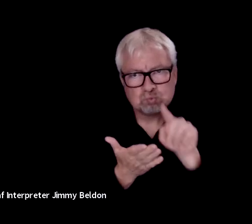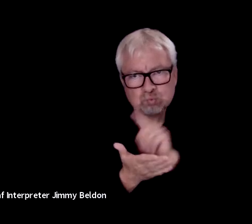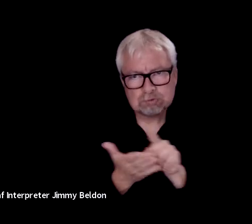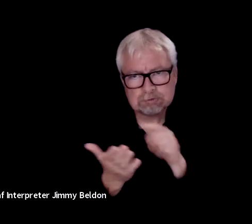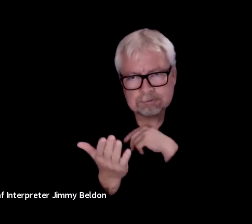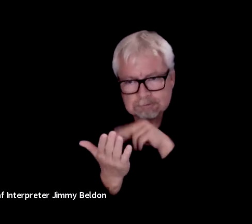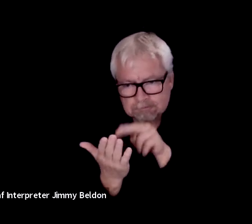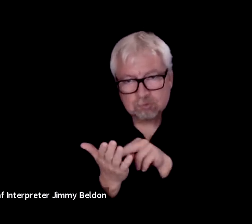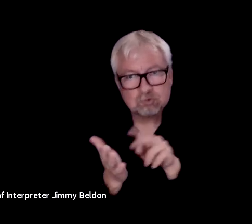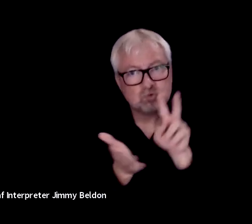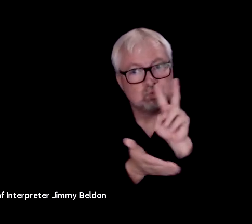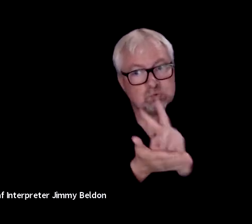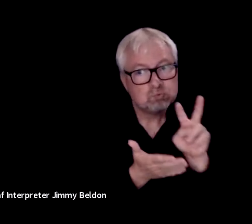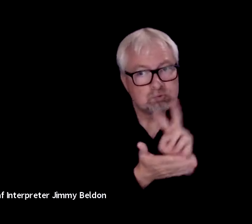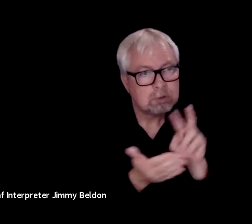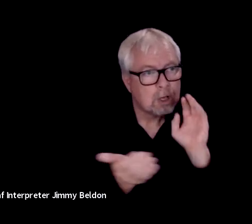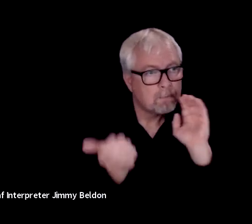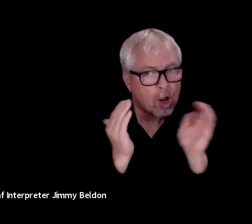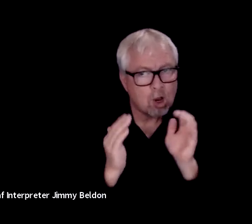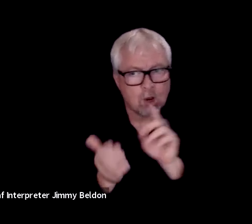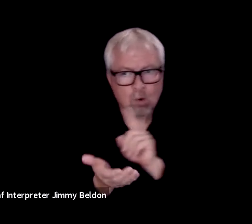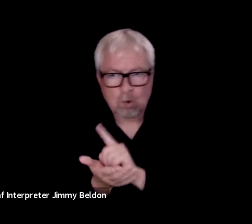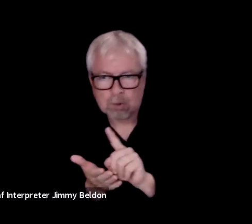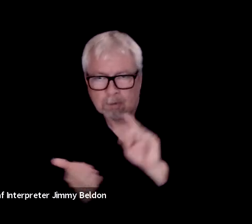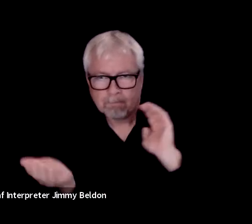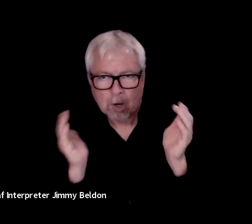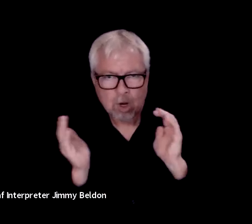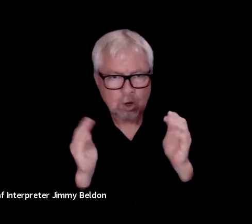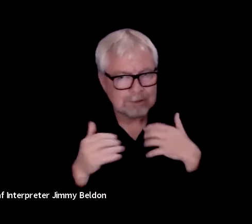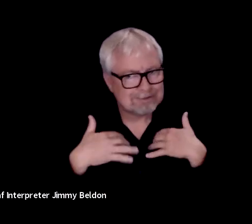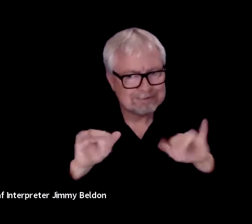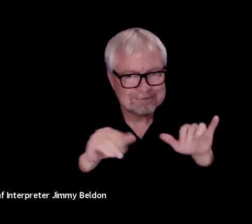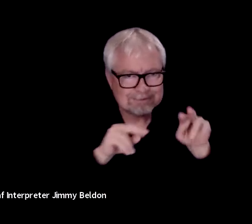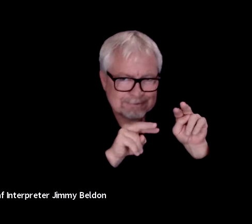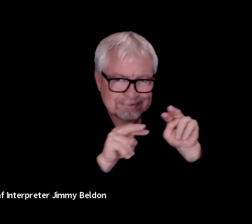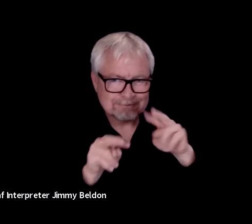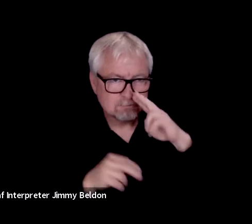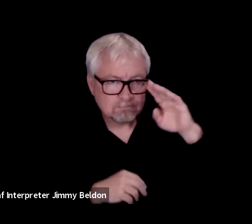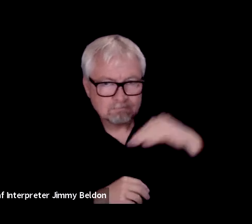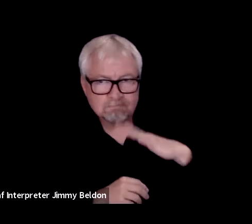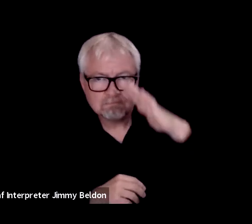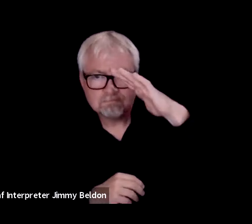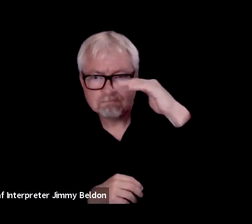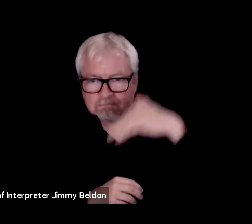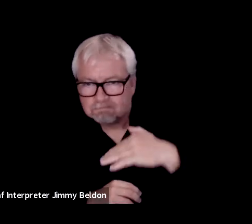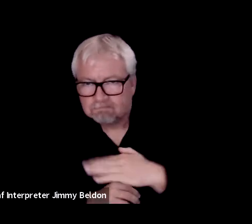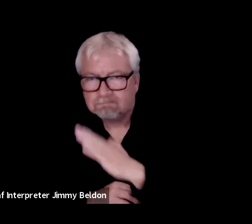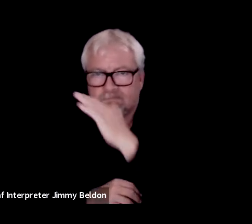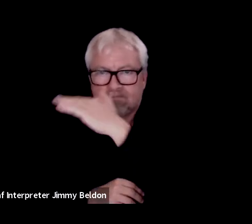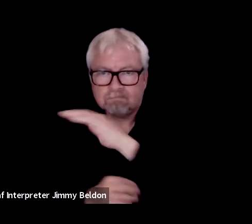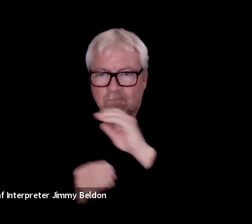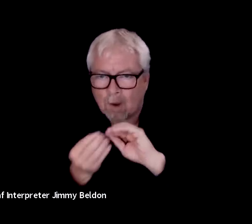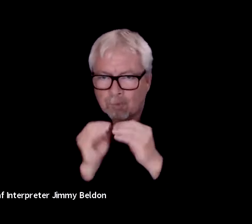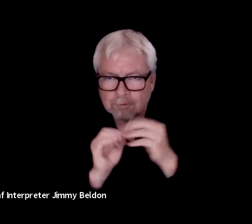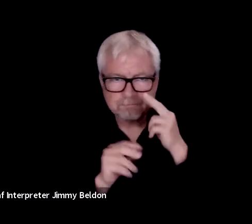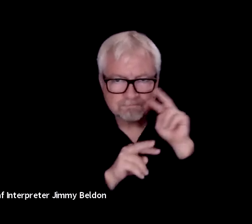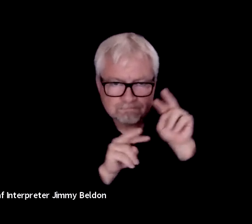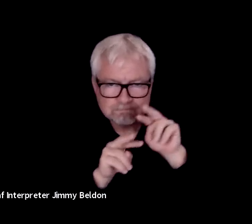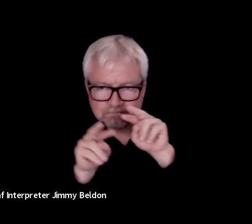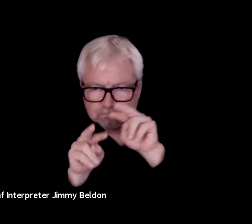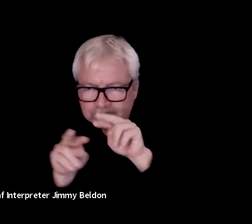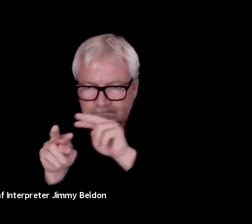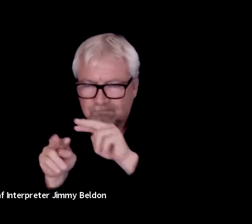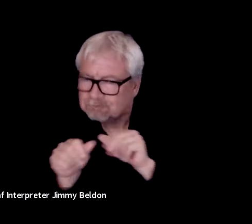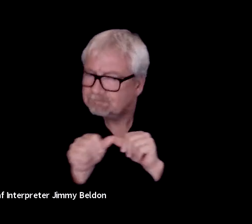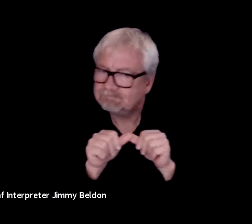day-to-day to try to discern what the trends might be. We've been a little bit encouraged that the rate of increase seems to